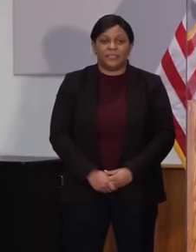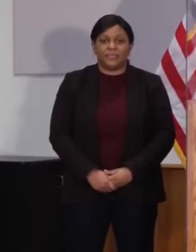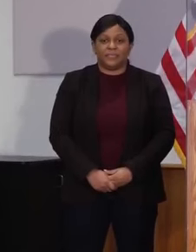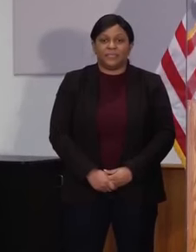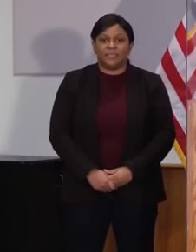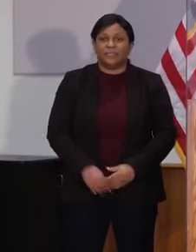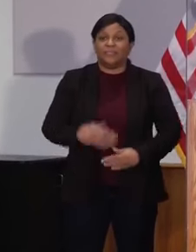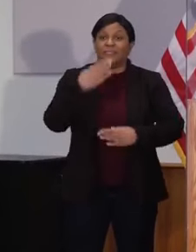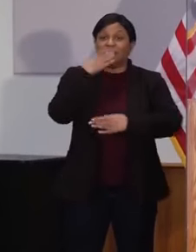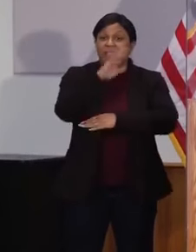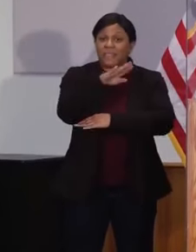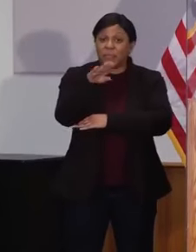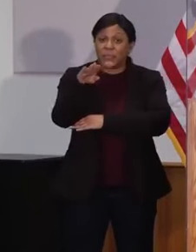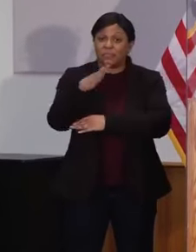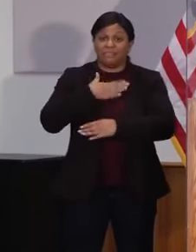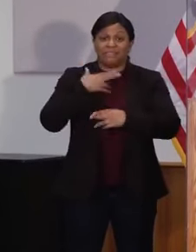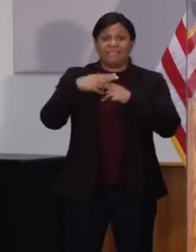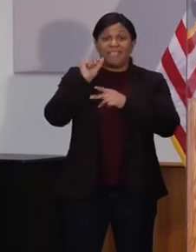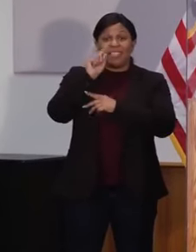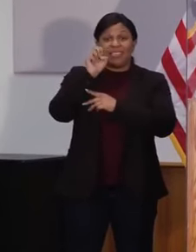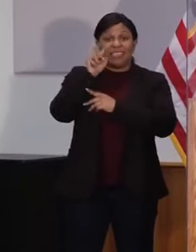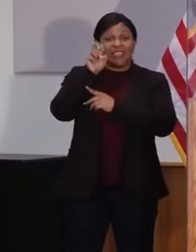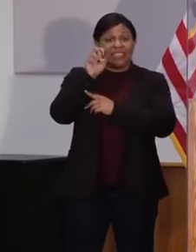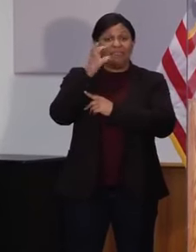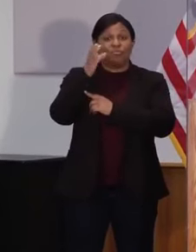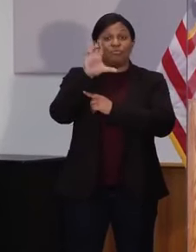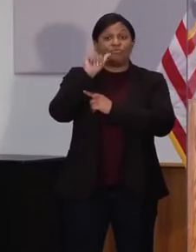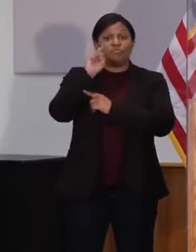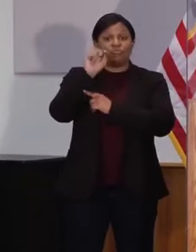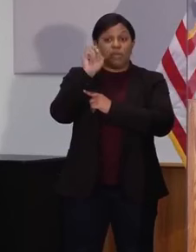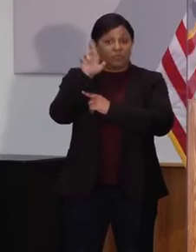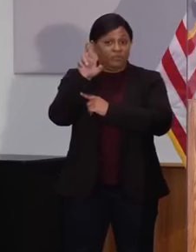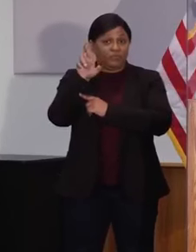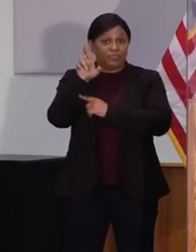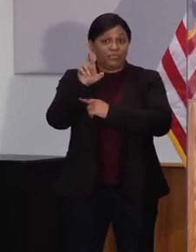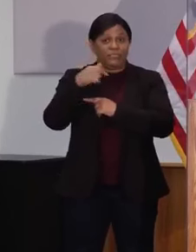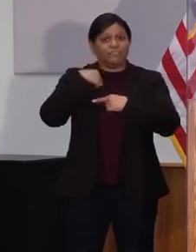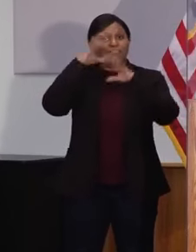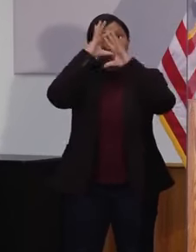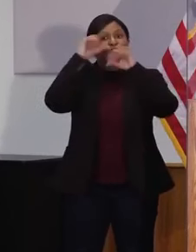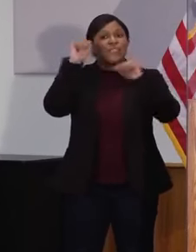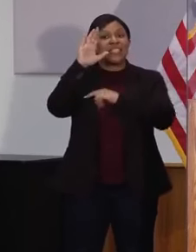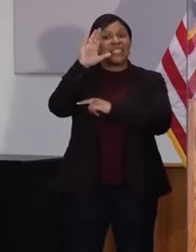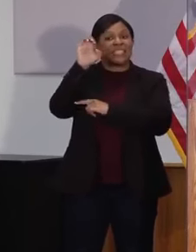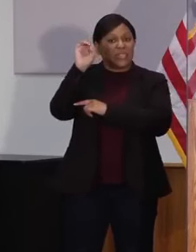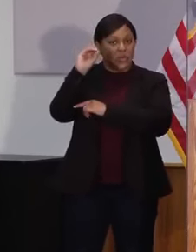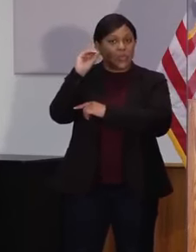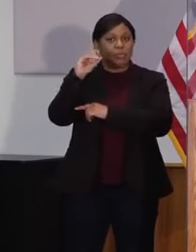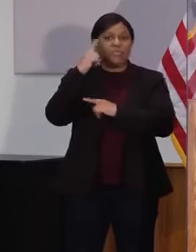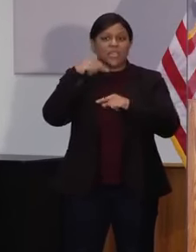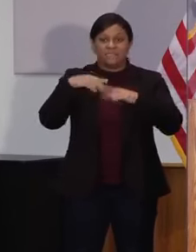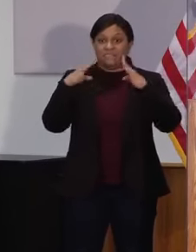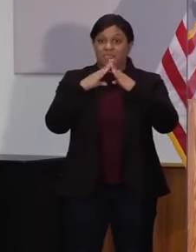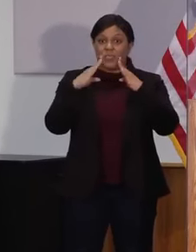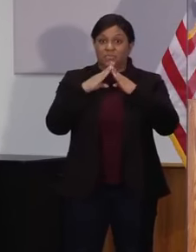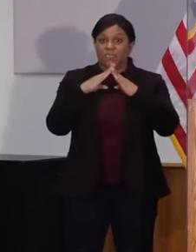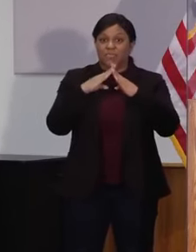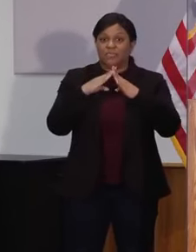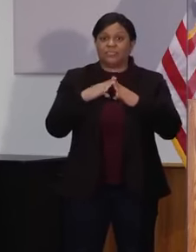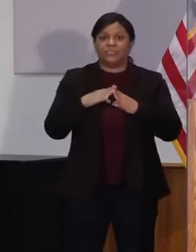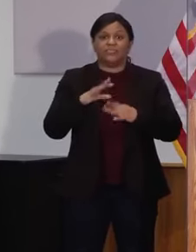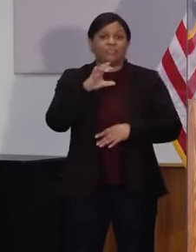Well, good afternoon. My name is Steve Kramer. I'm the president and CEO of the Minneapolis Downtown Council and Downtown Improvement District.